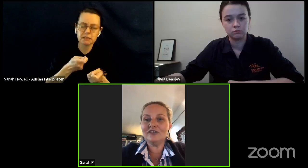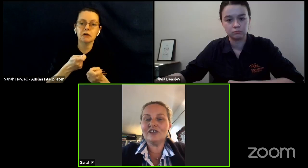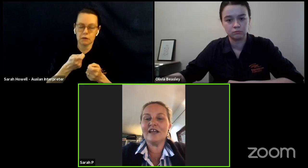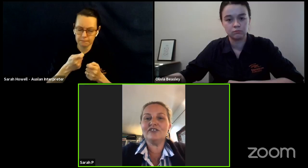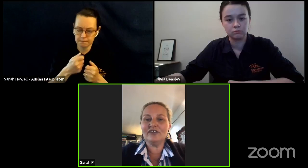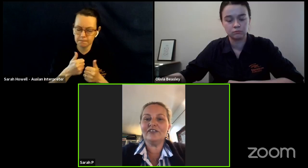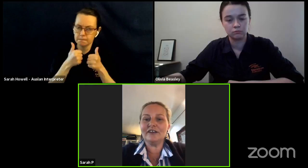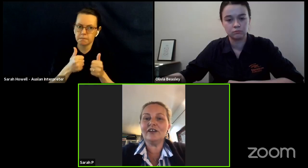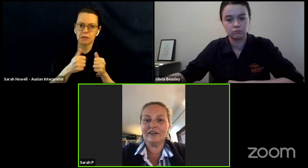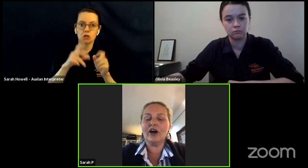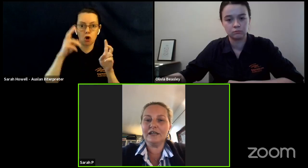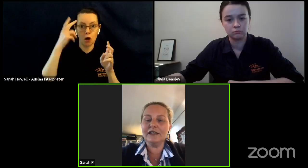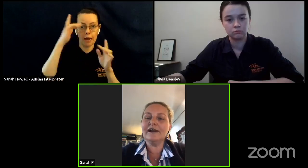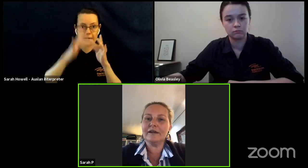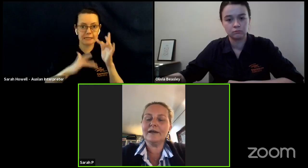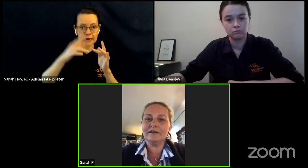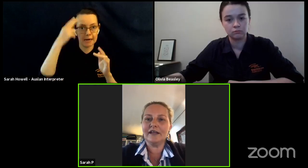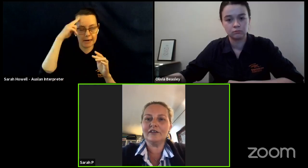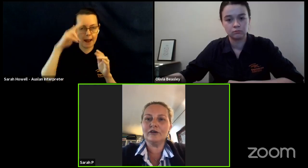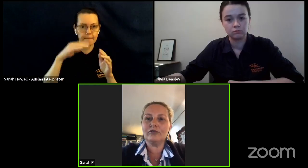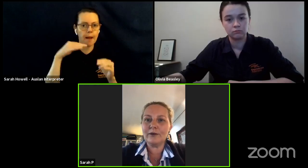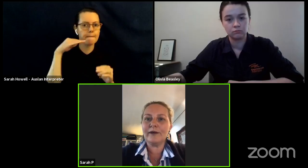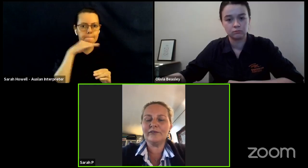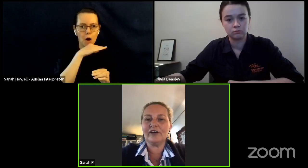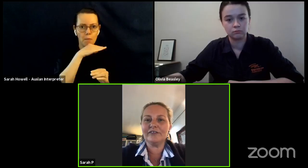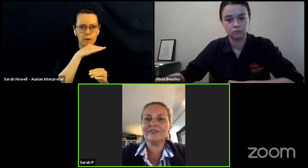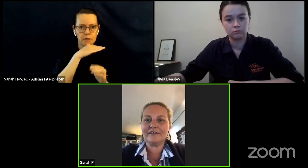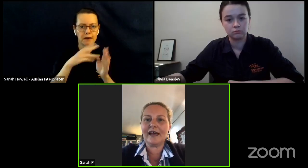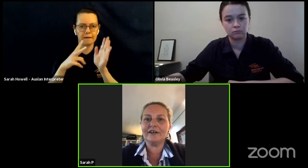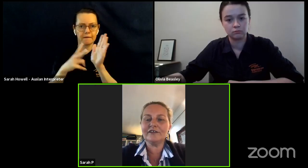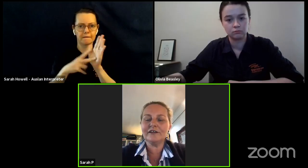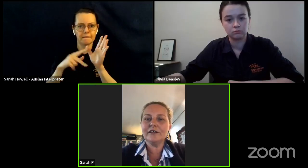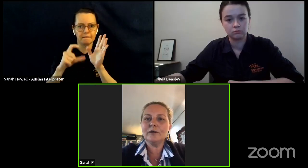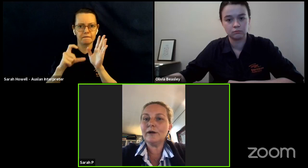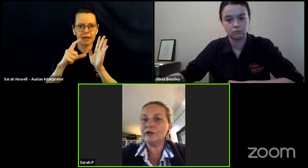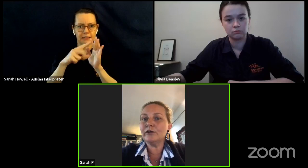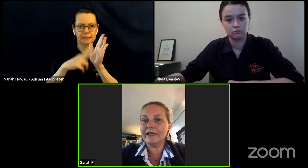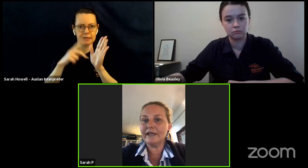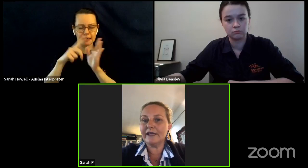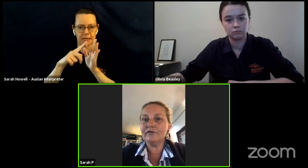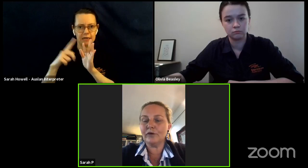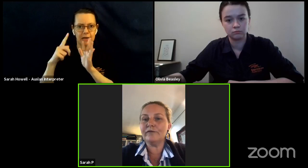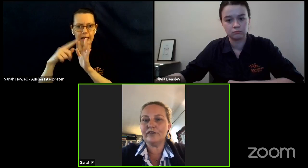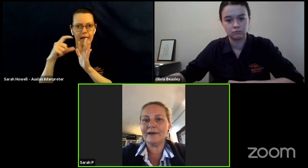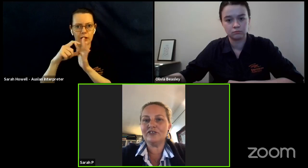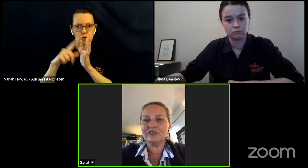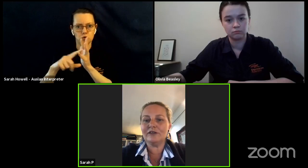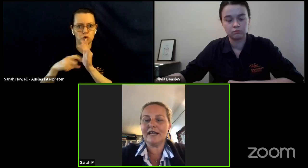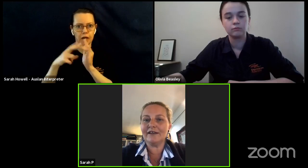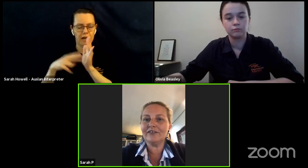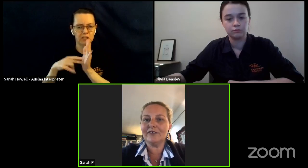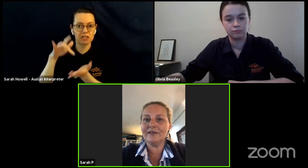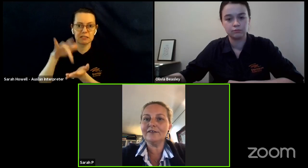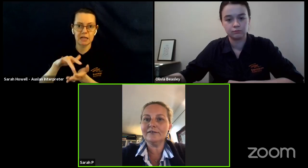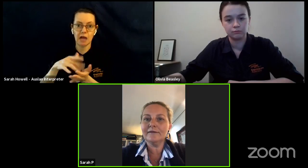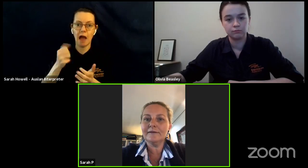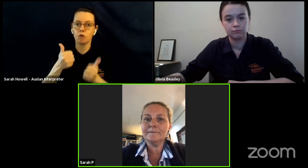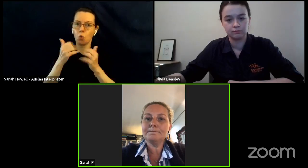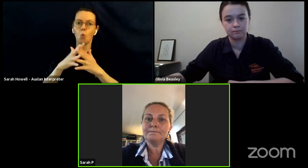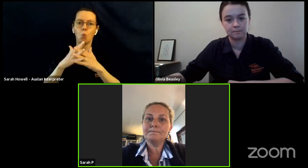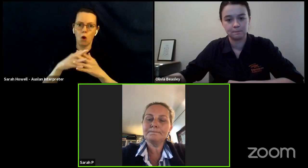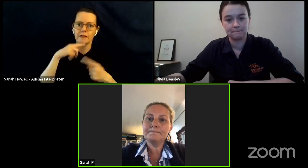Vaccine Education Centre is highly recommended as a great website to start when you're looking for information in regards to